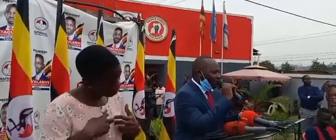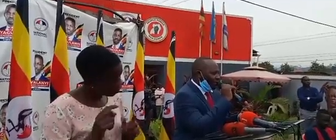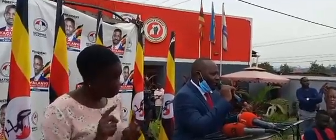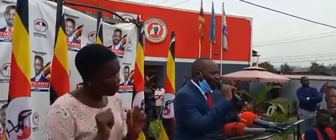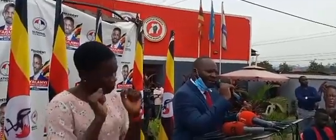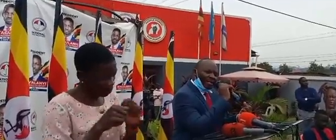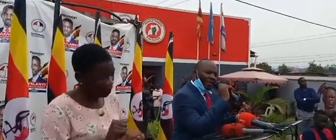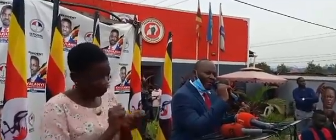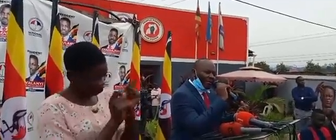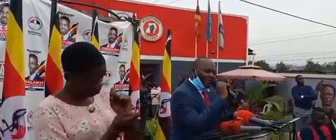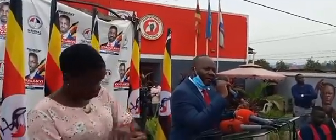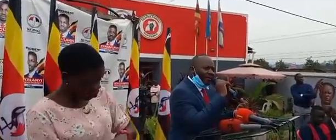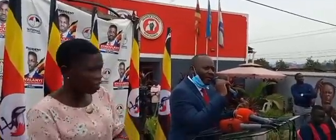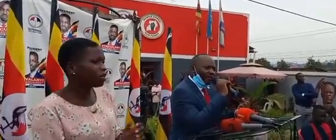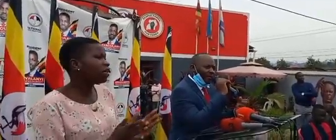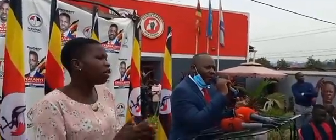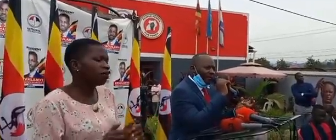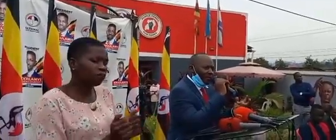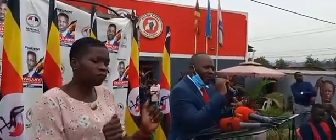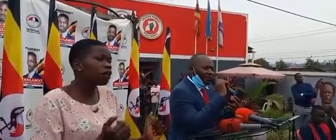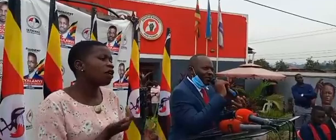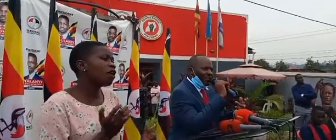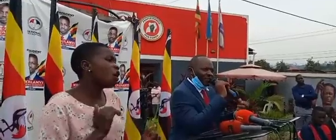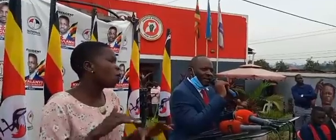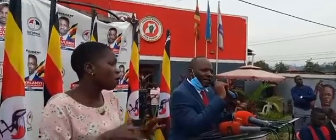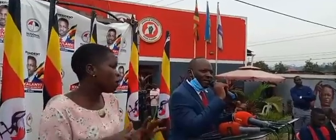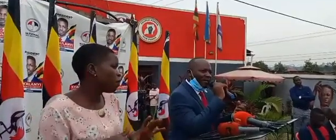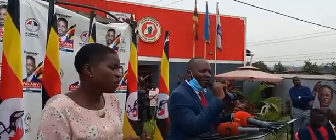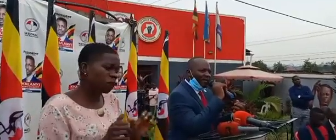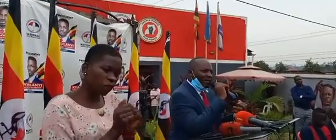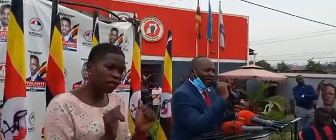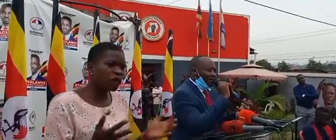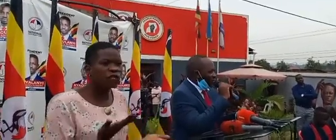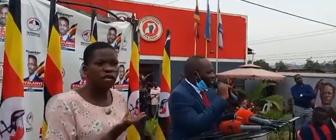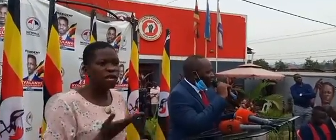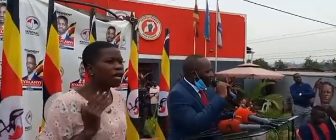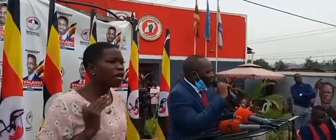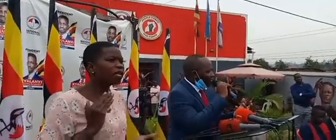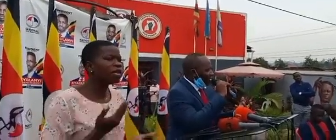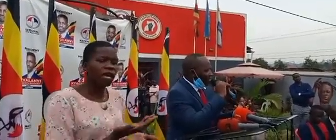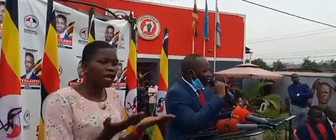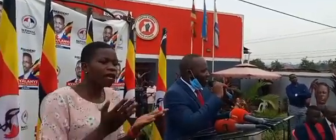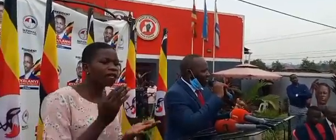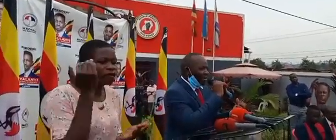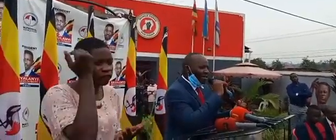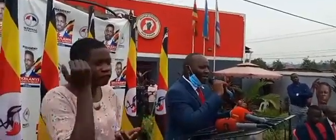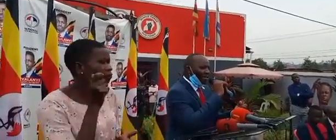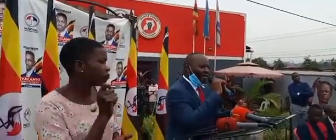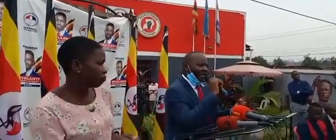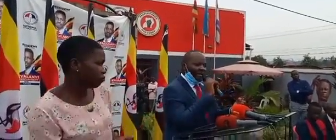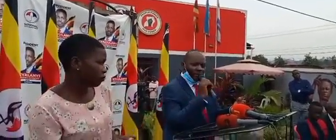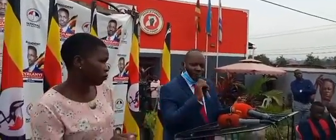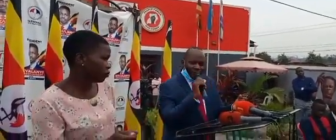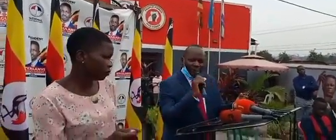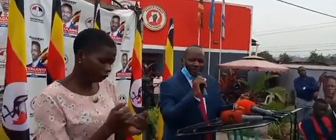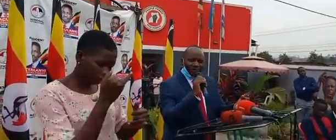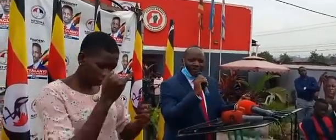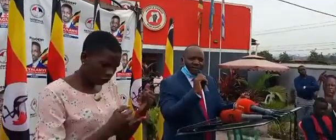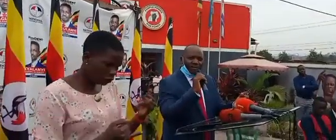gaabwe ne batya abantu baffe ne tuwali ensonga yonna gye babavunaana. N'ekisembayo okutegeeza eggwanga nti nga